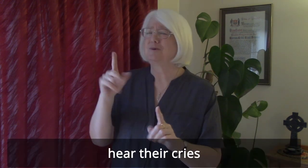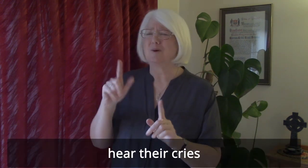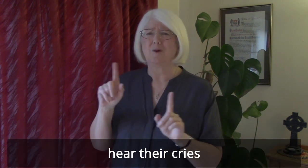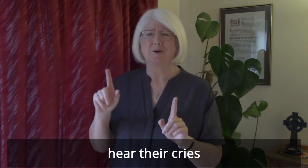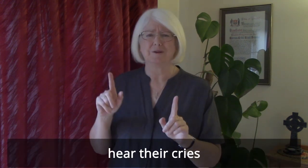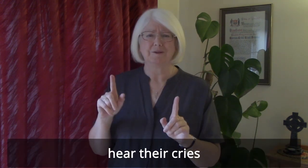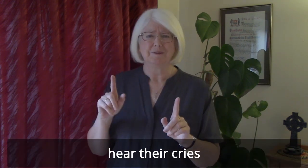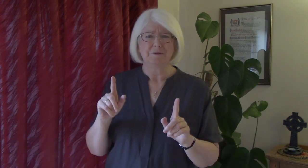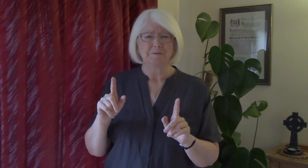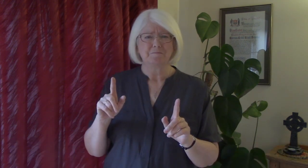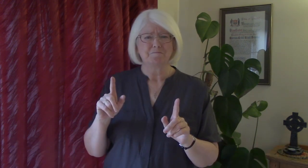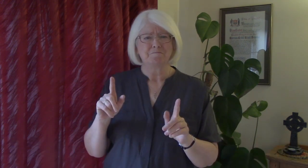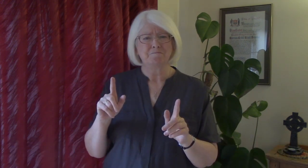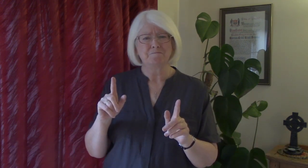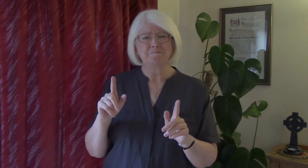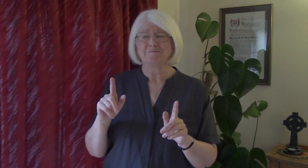Hear their cries.